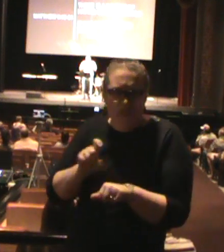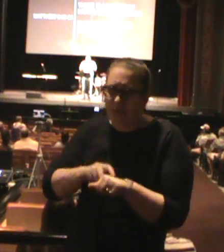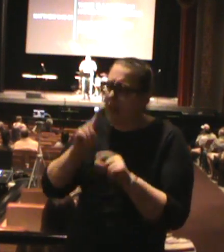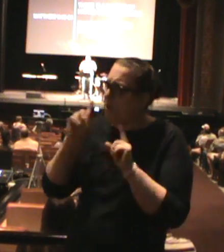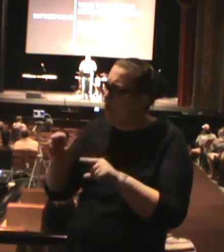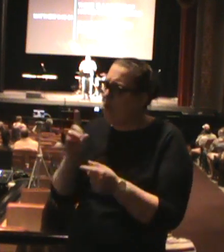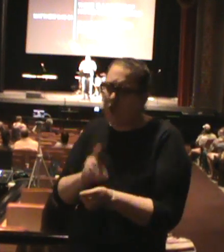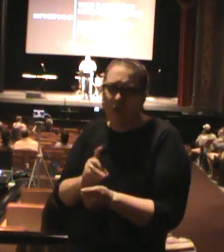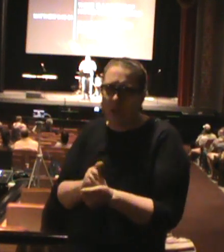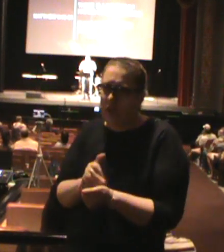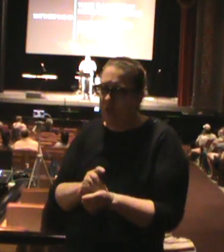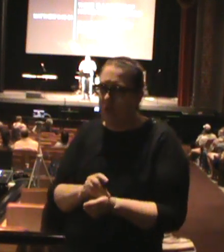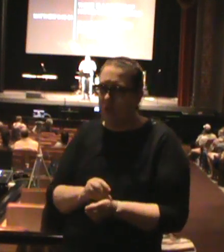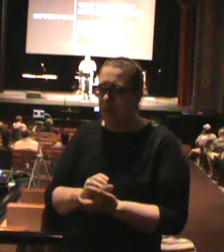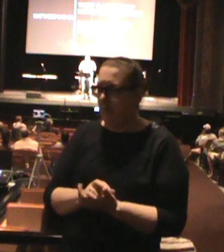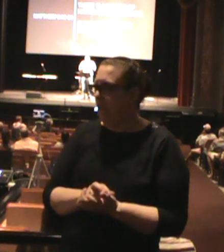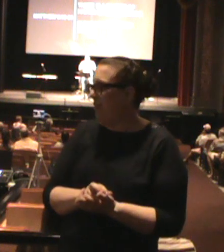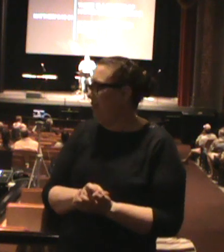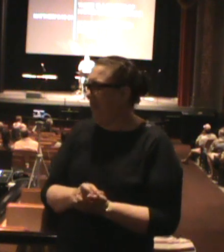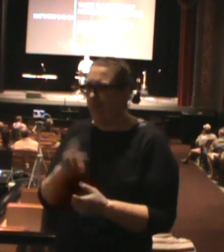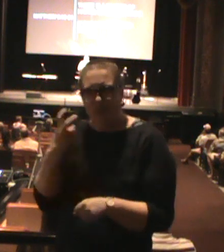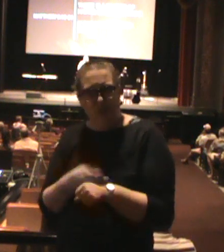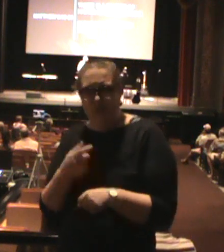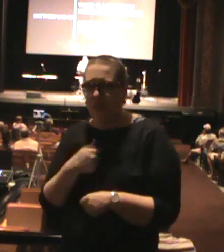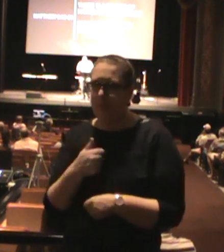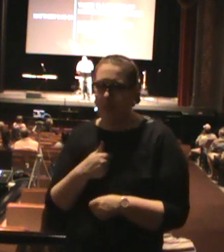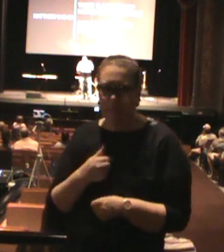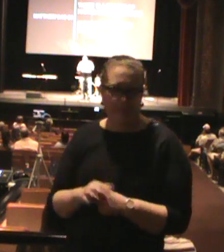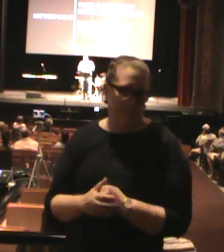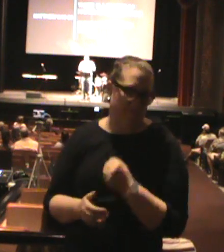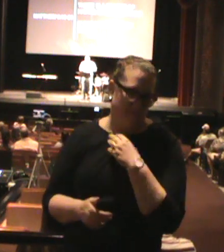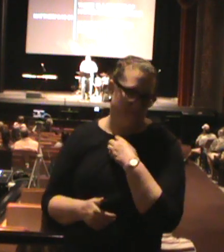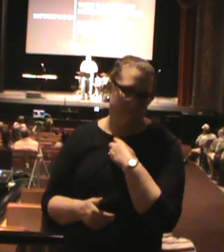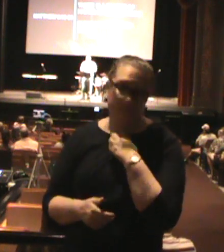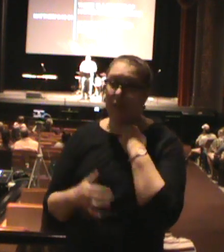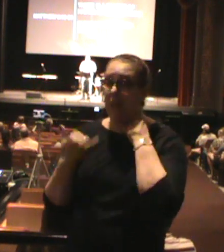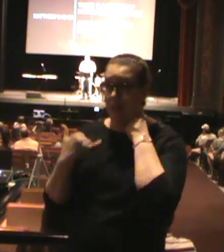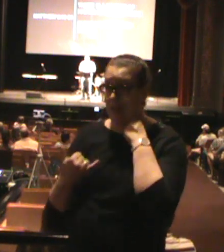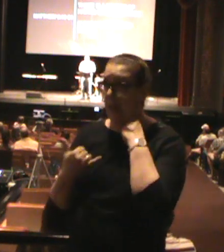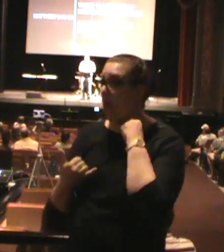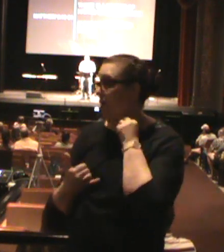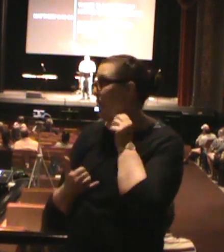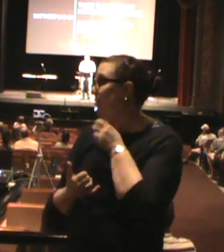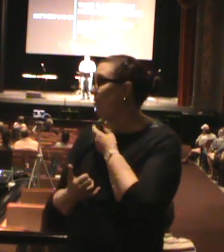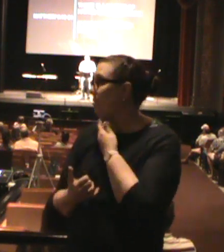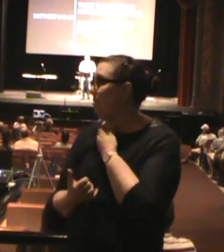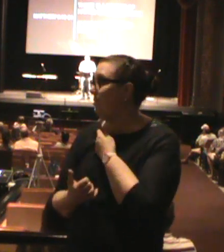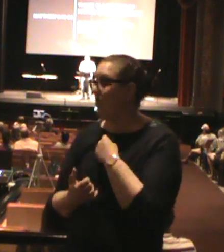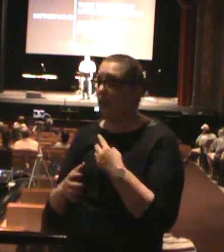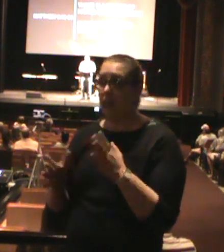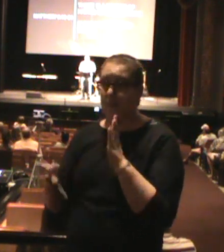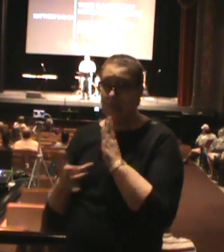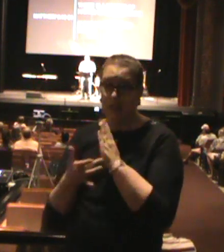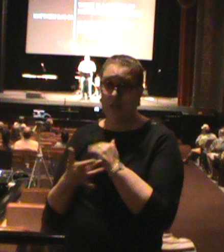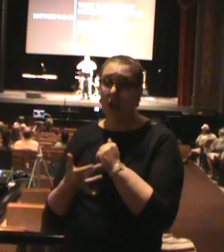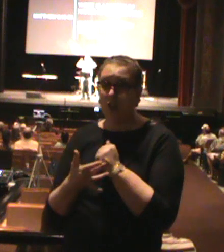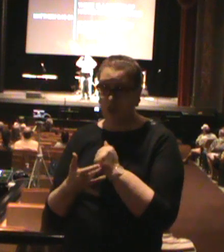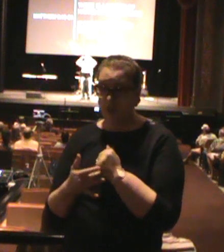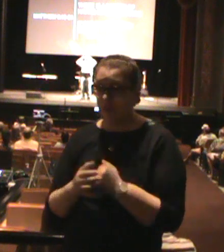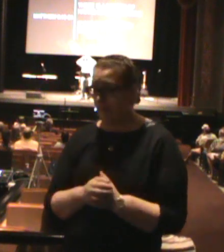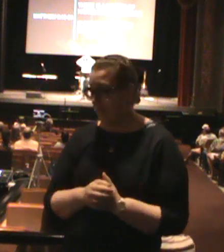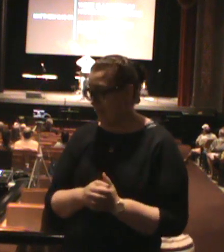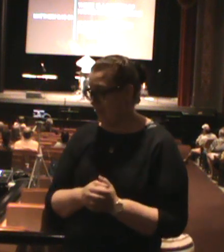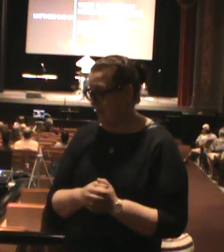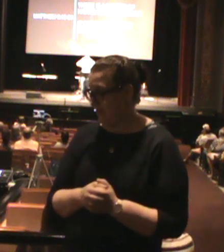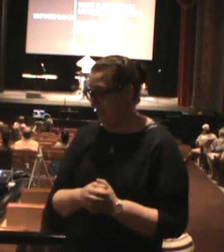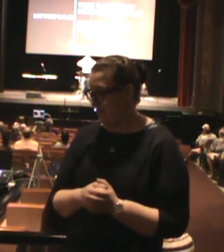with that today. Anybody else struggle with that? So, look. Now it's the technology today. You've got